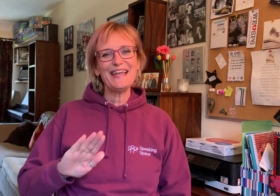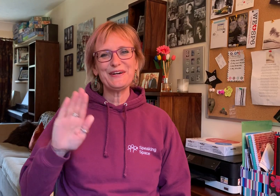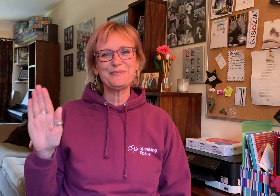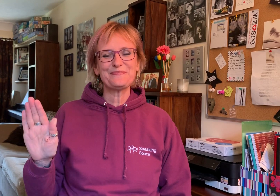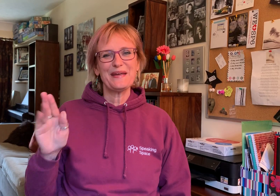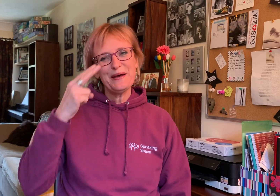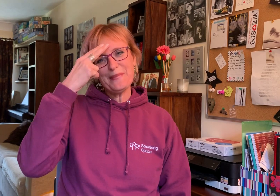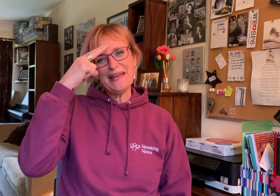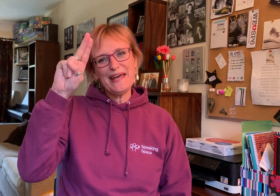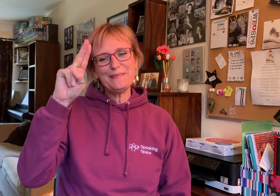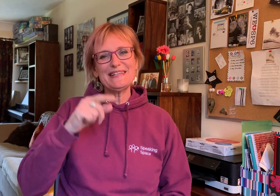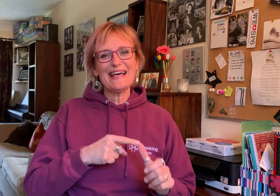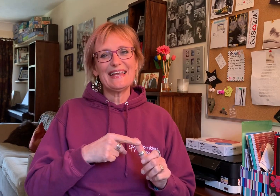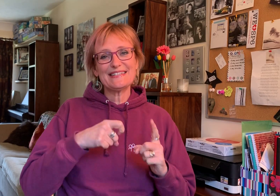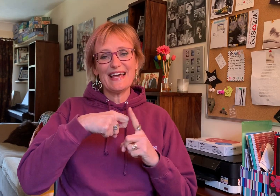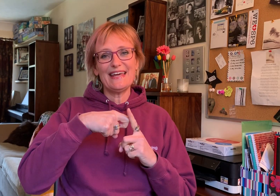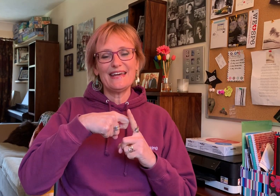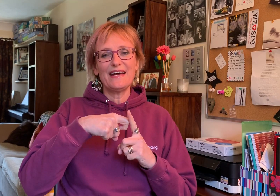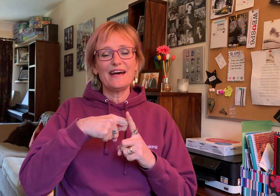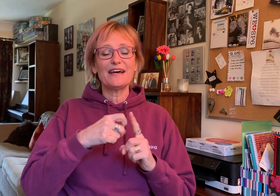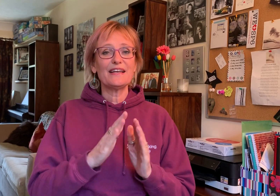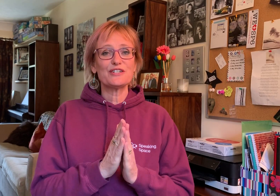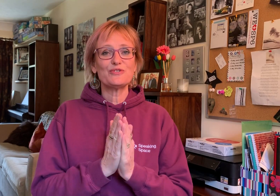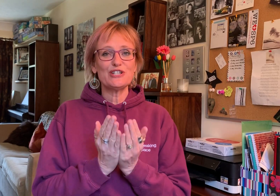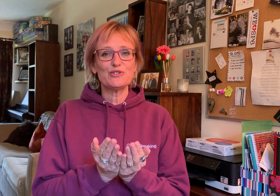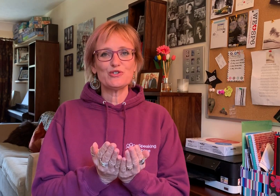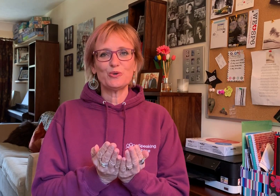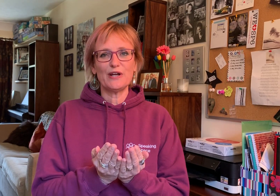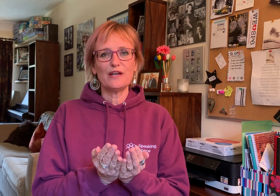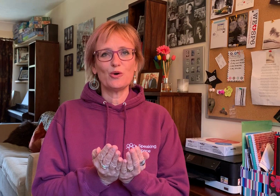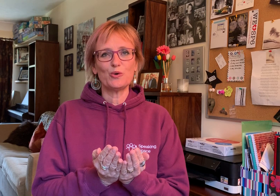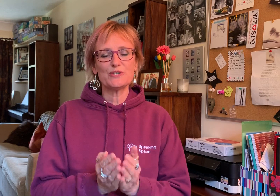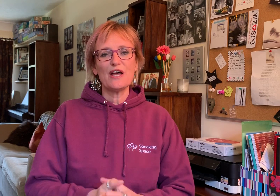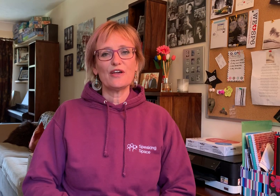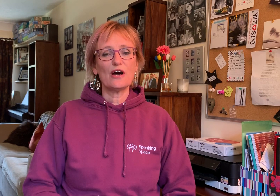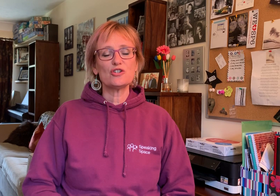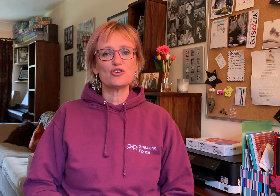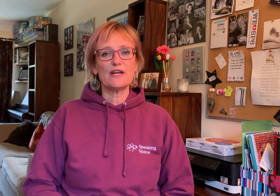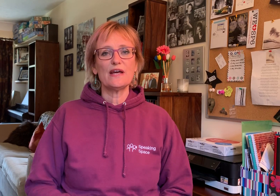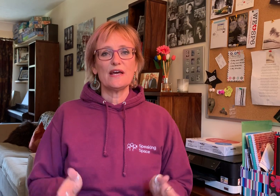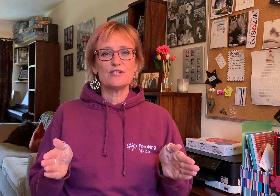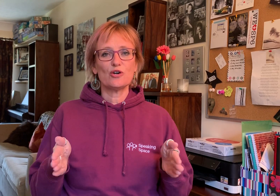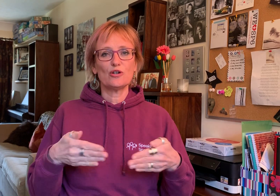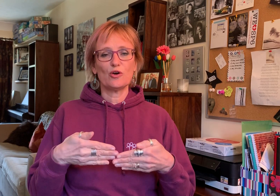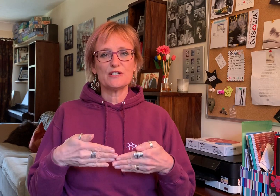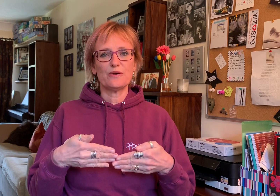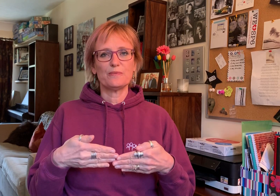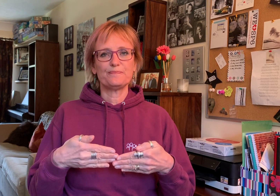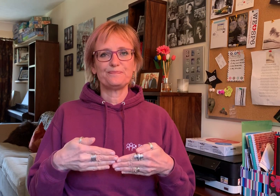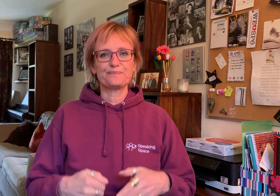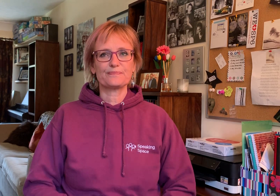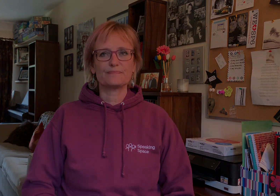Hello, my name is Alex Kelly and I'd like to read you a story called The Country is on